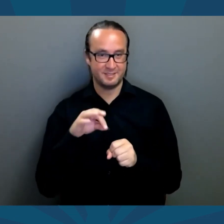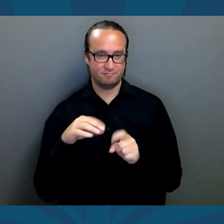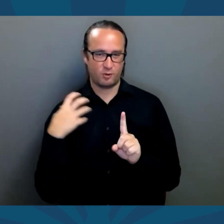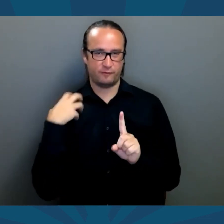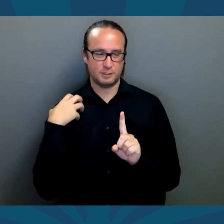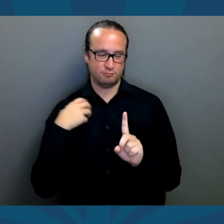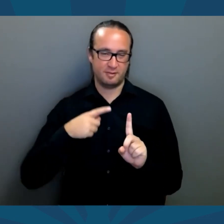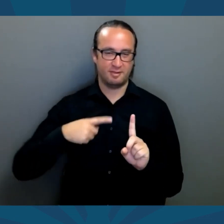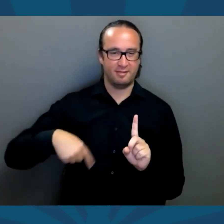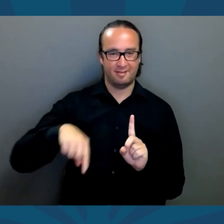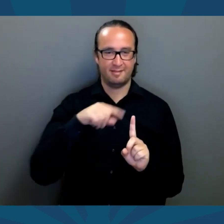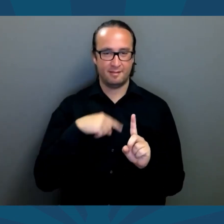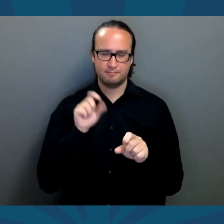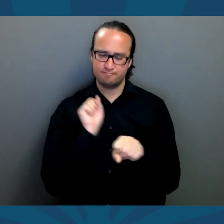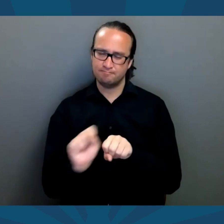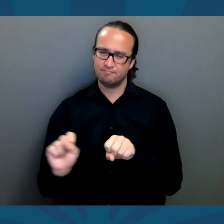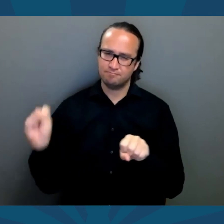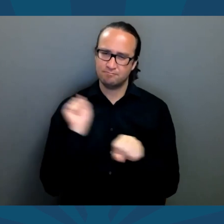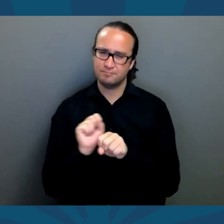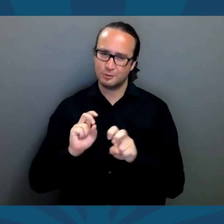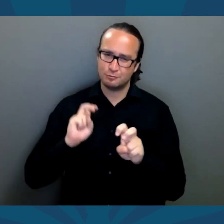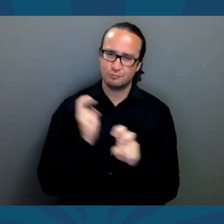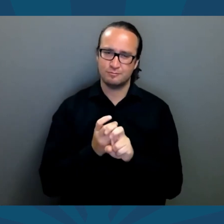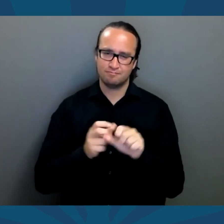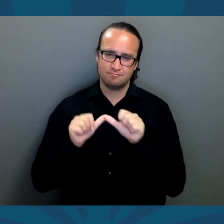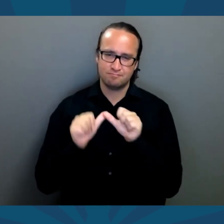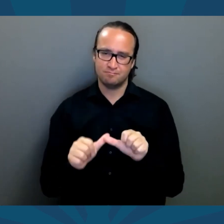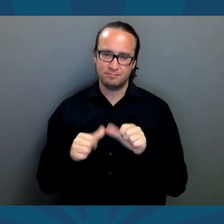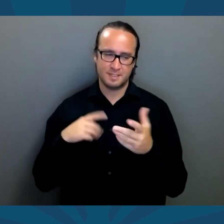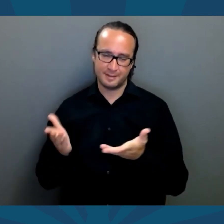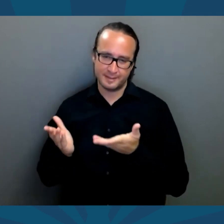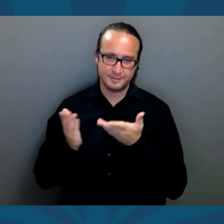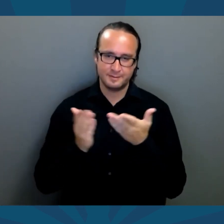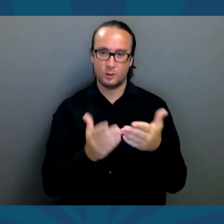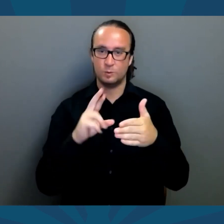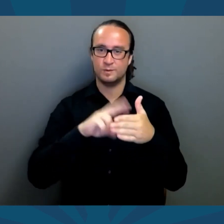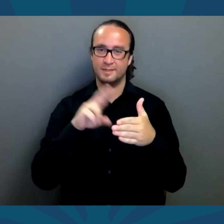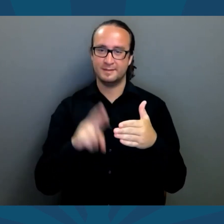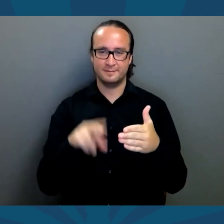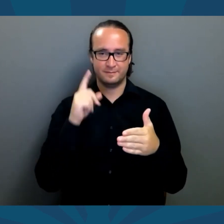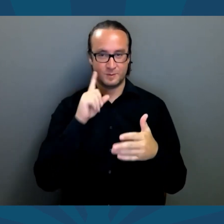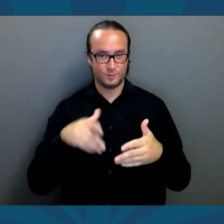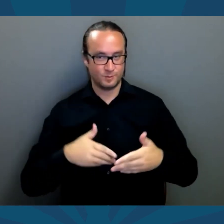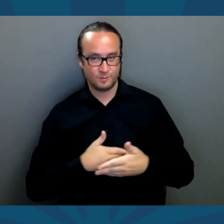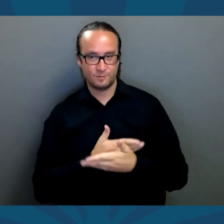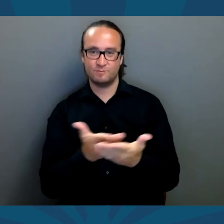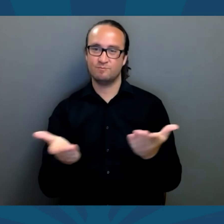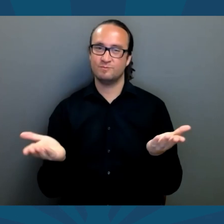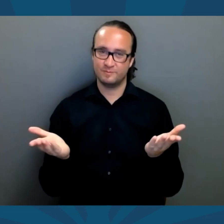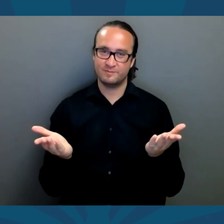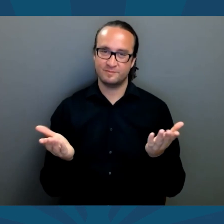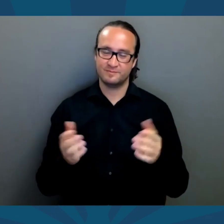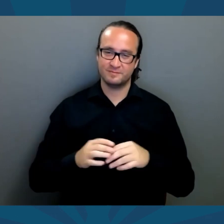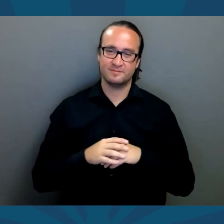Meanwhile, we, as your elected officials, must work as hard as we can to deliver results for you on these